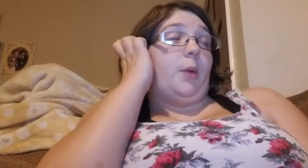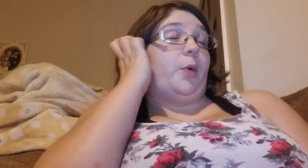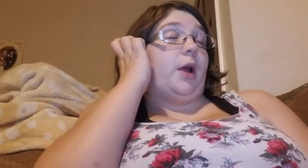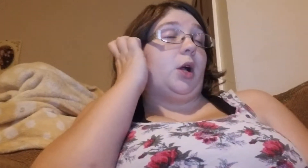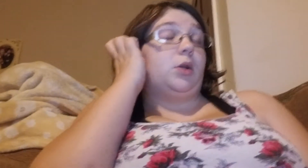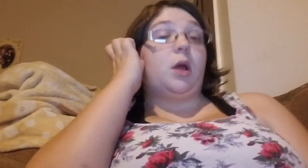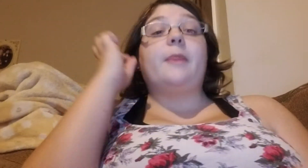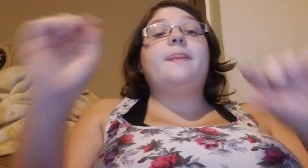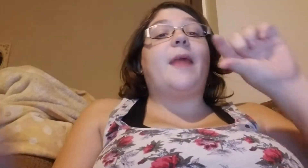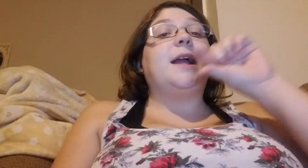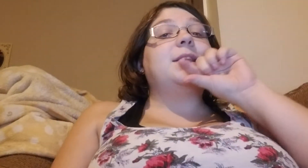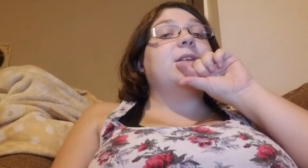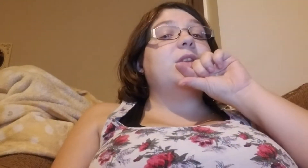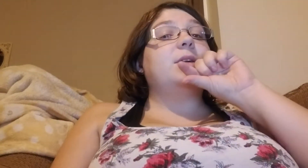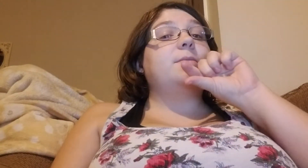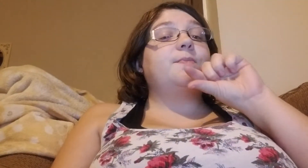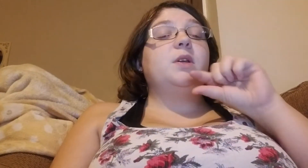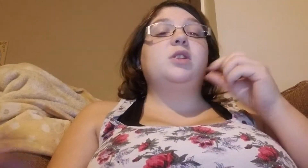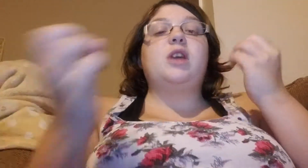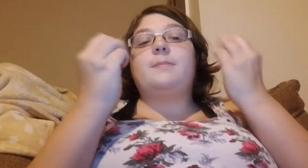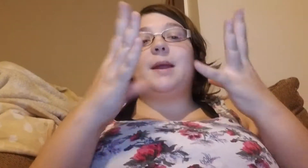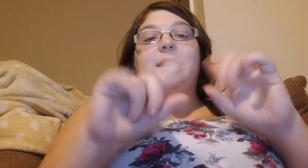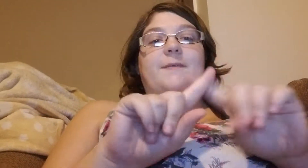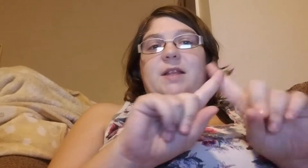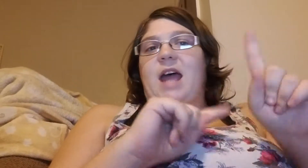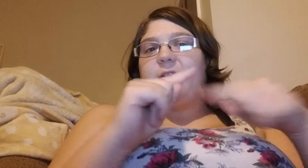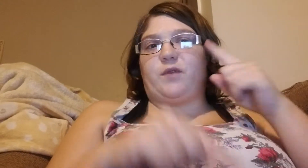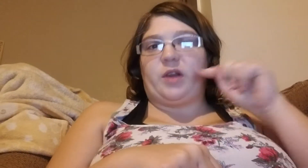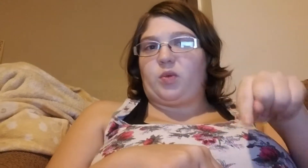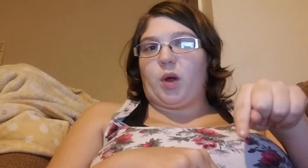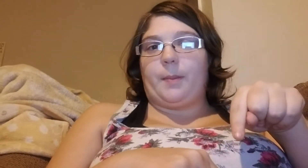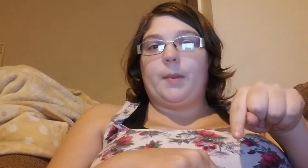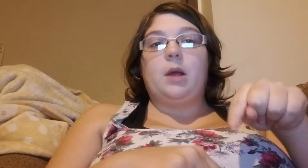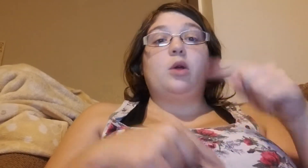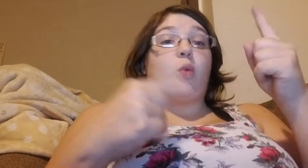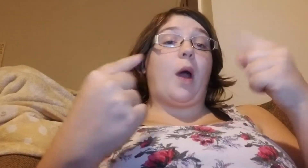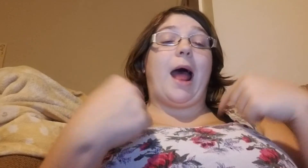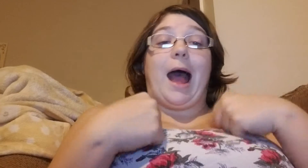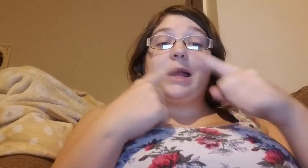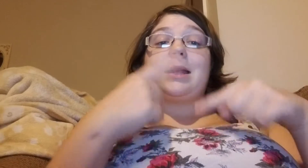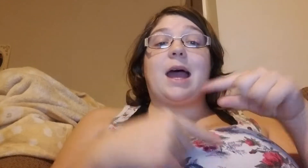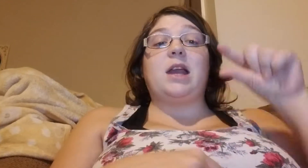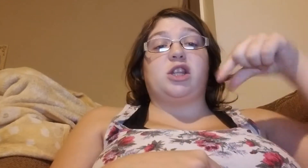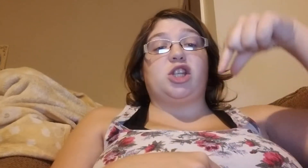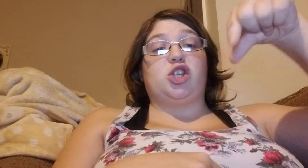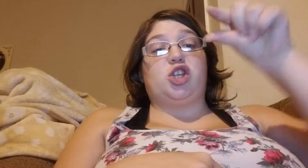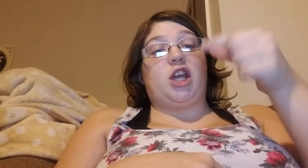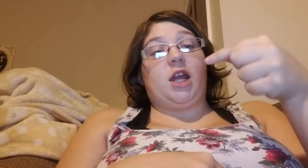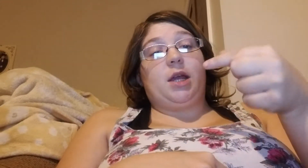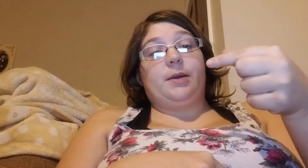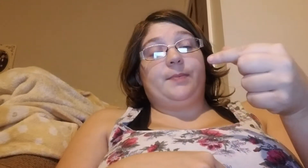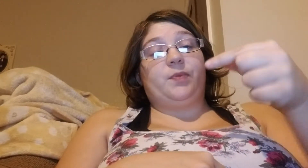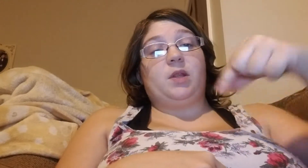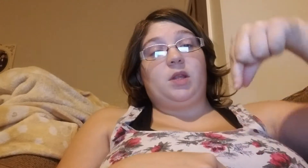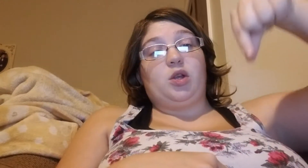What else? Thanksgiving. There's many different signs for this one. The one I sign is a G.